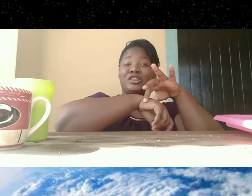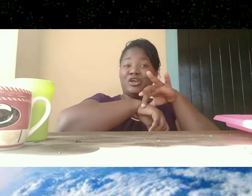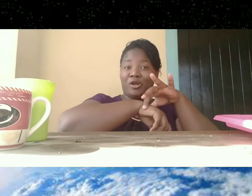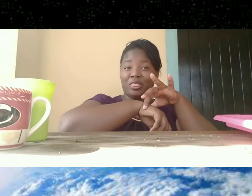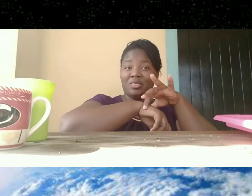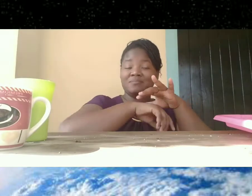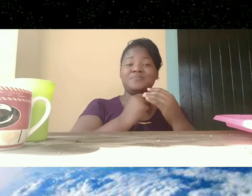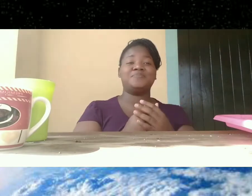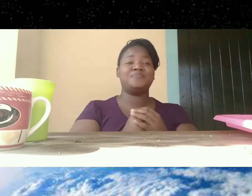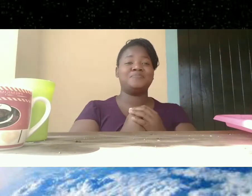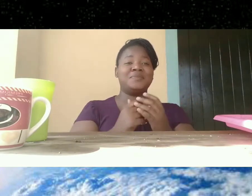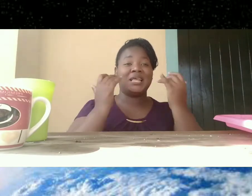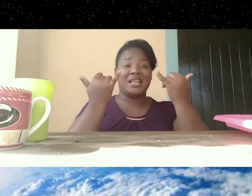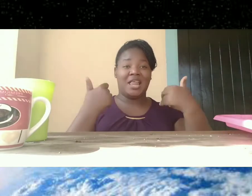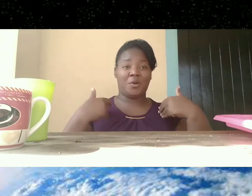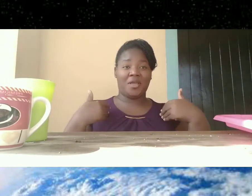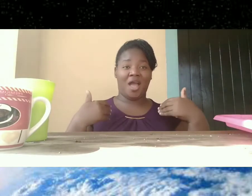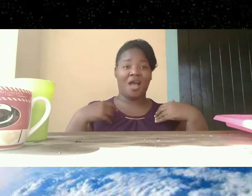the earth.